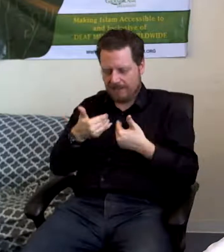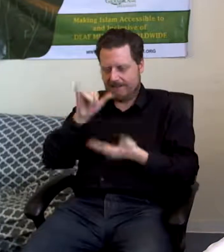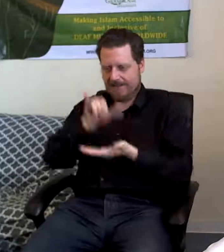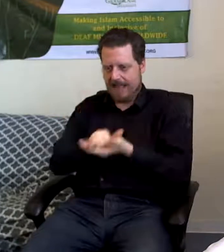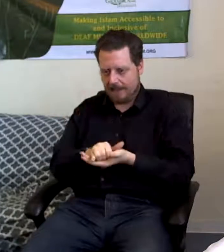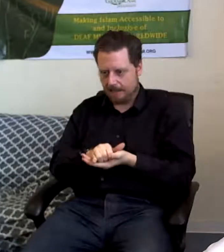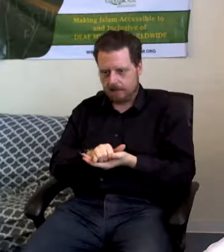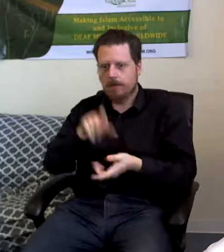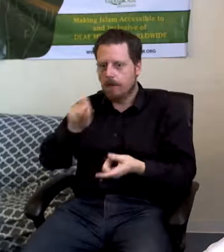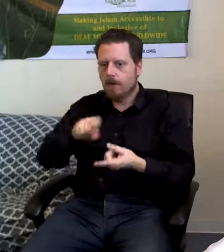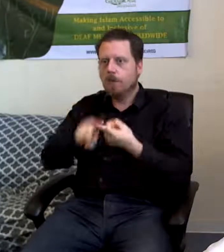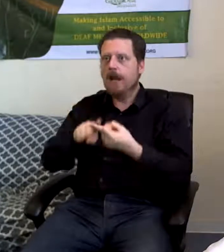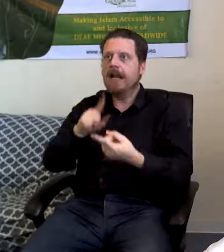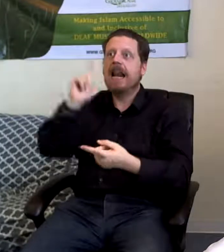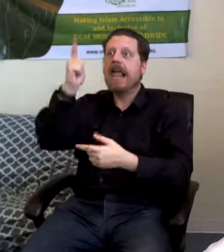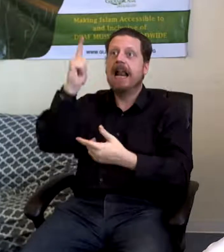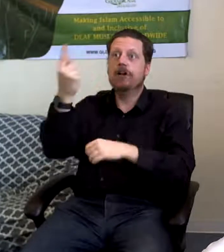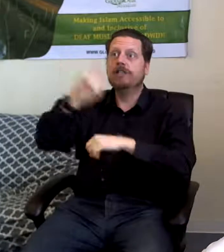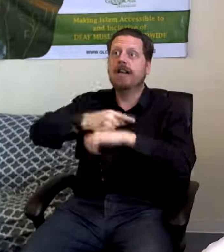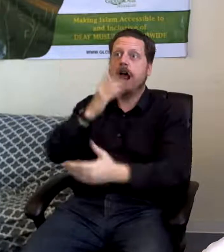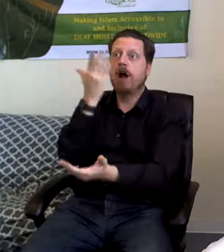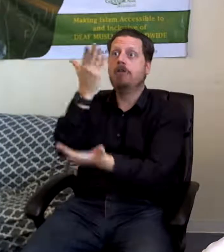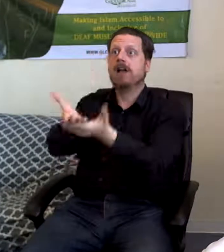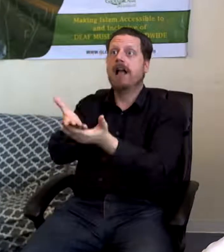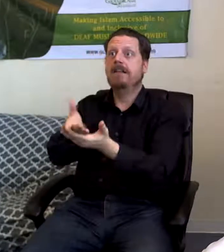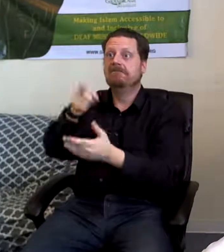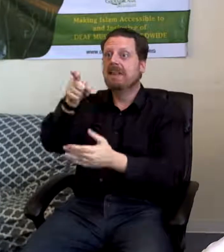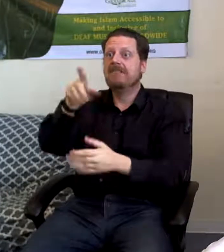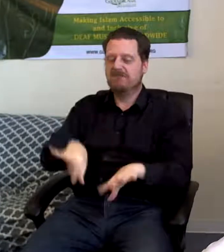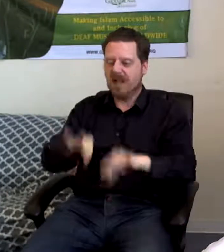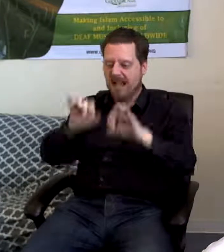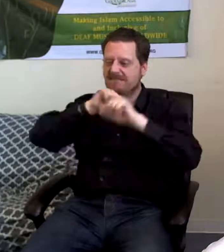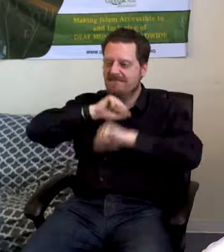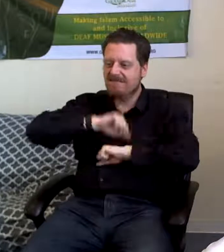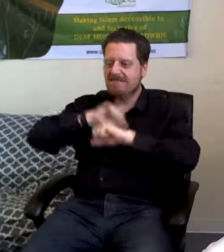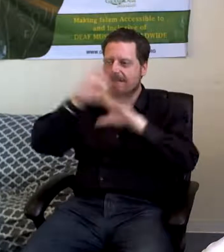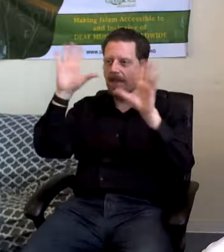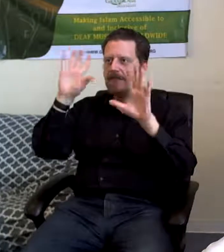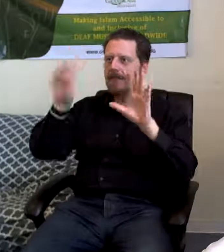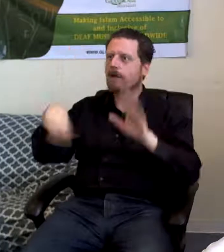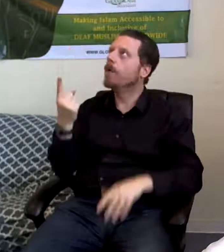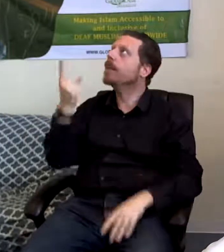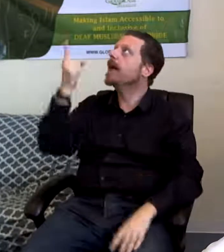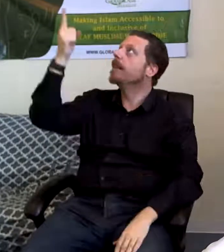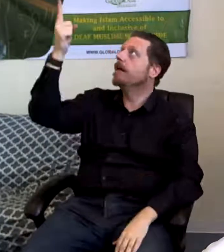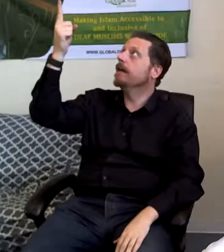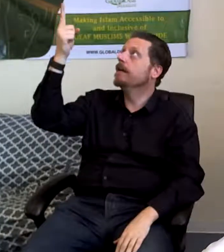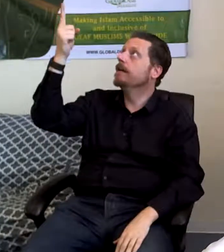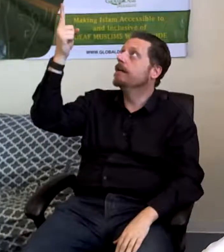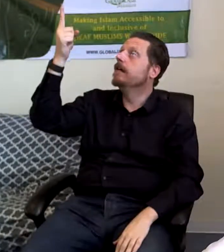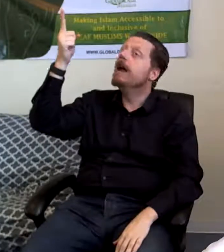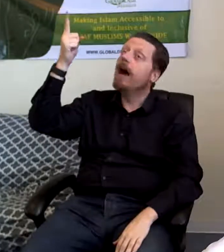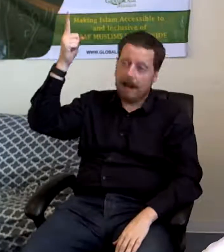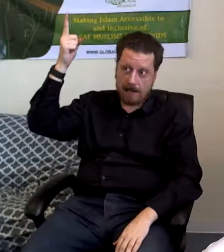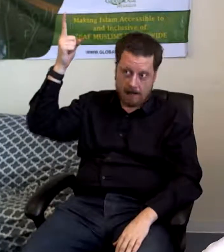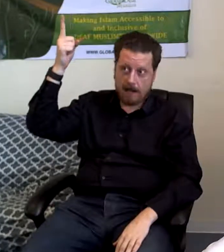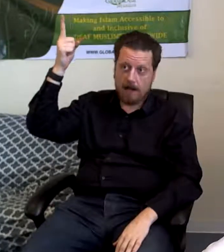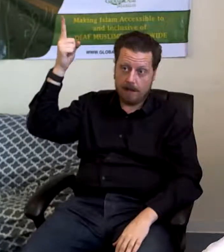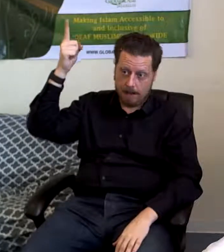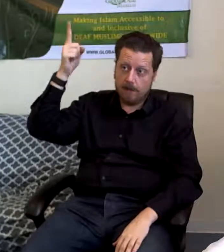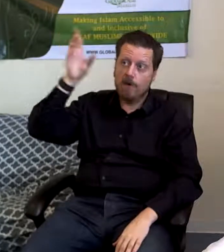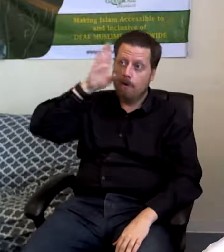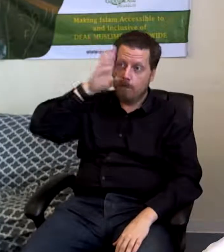So when they get there, they will find nothing of that. They will find Allah, and Allah